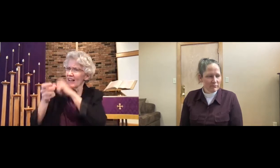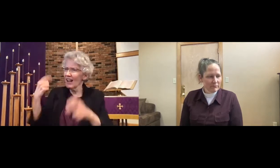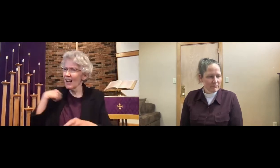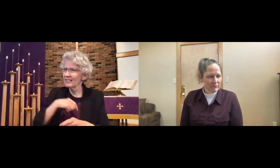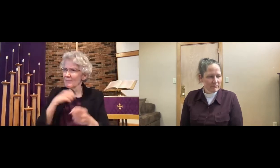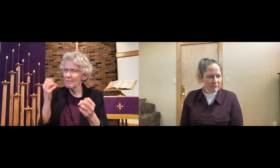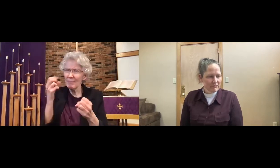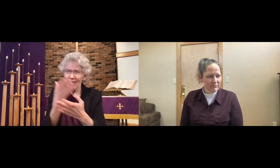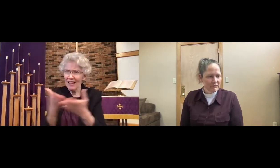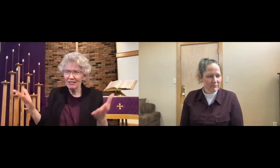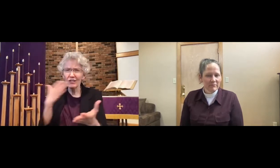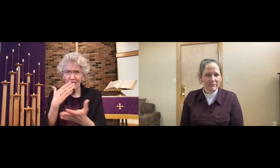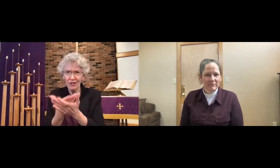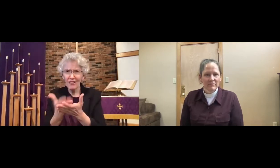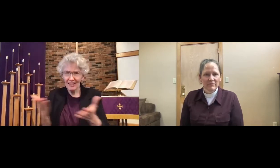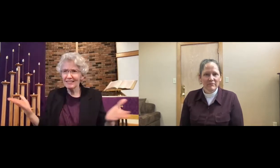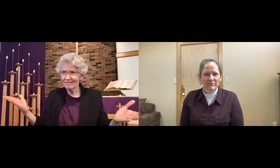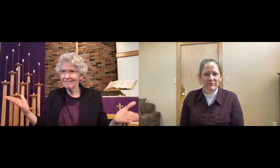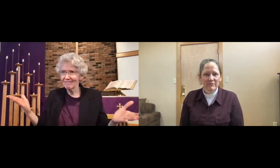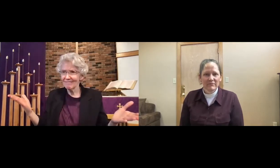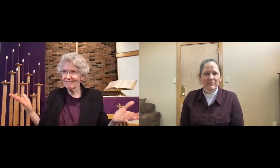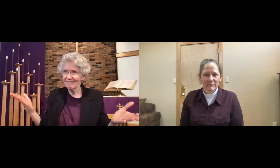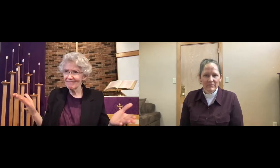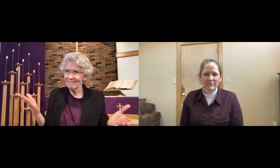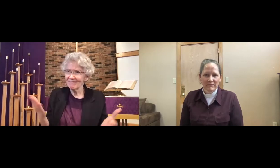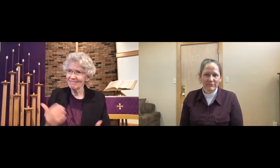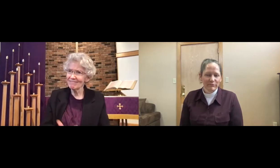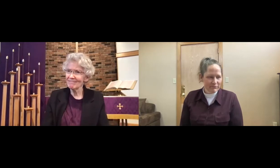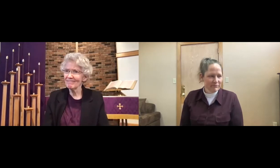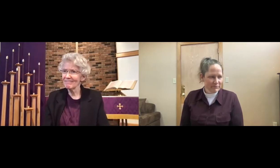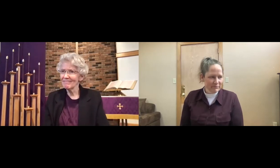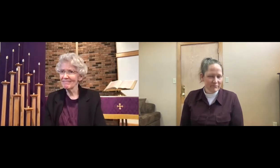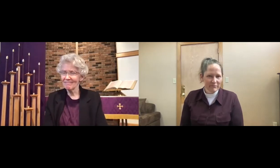so that we can celebrate what God brings to us each day.